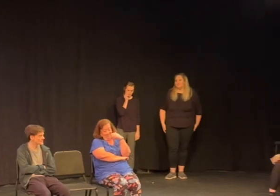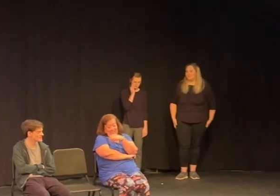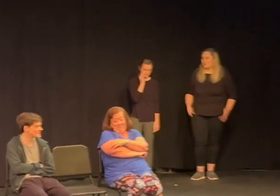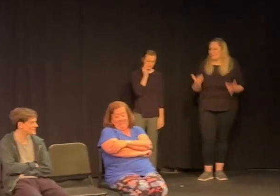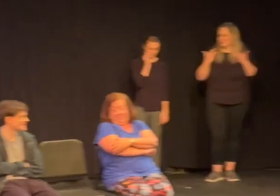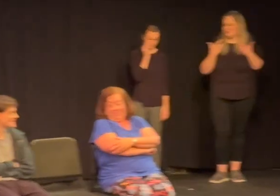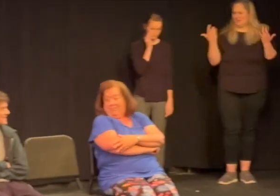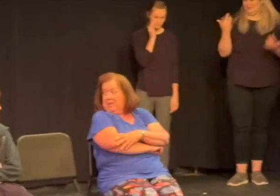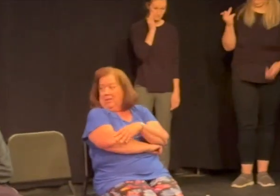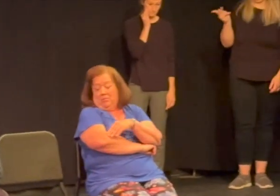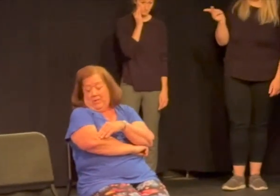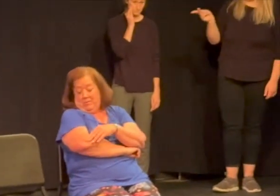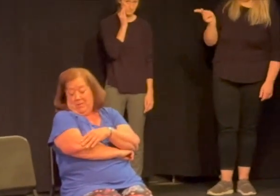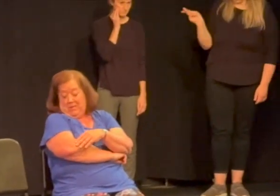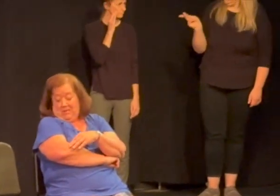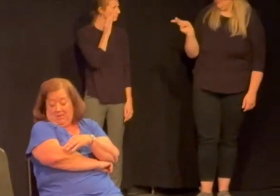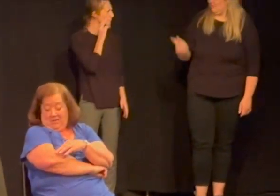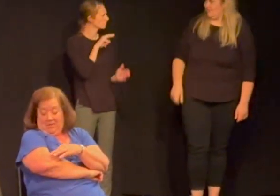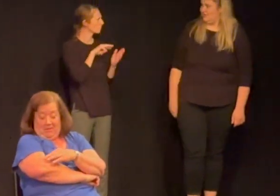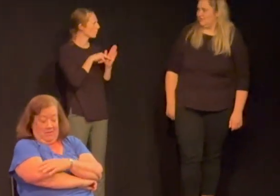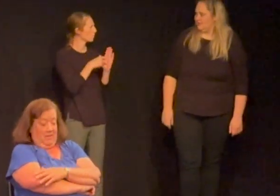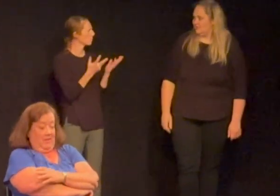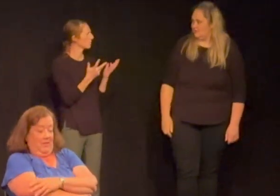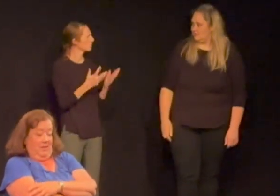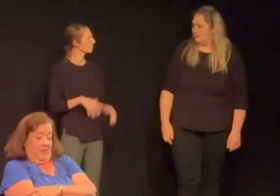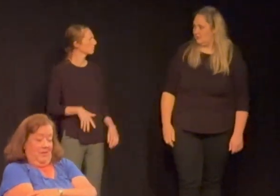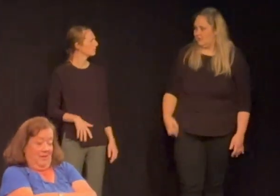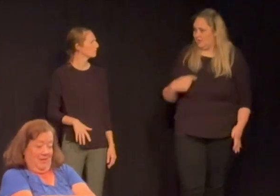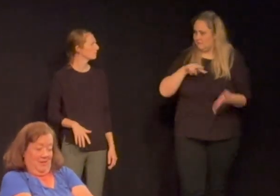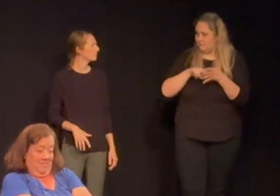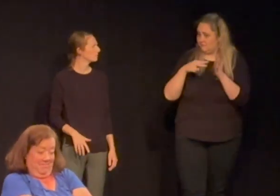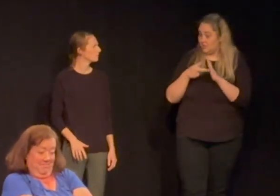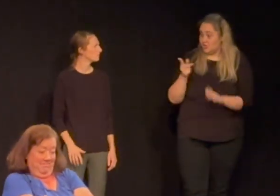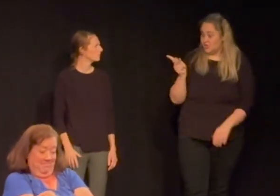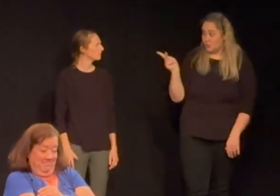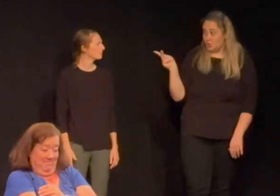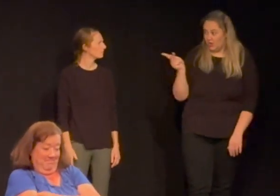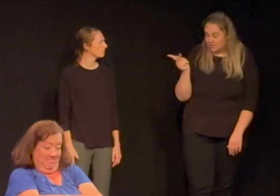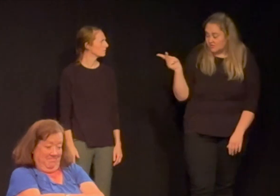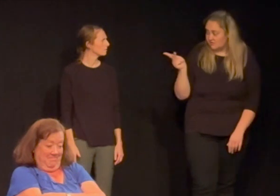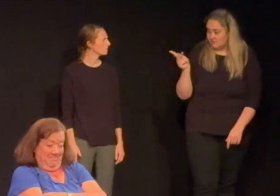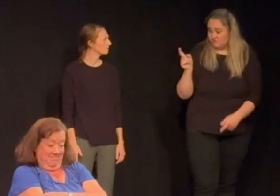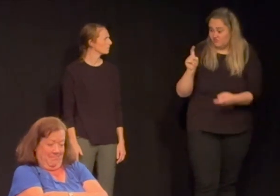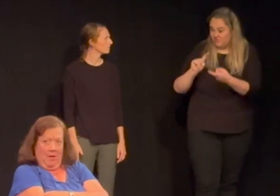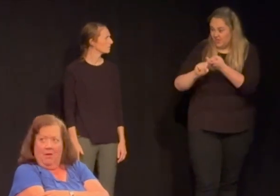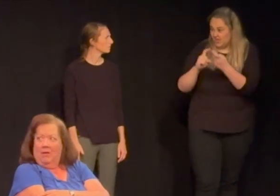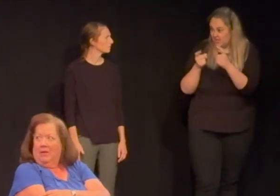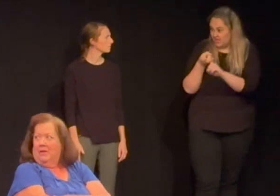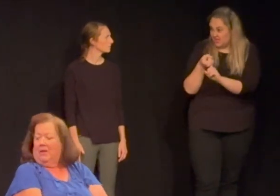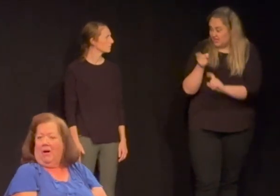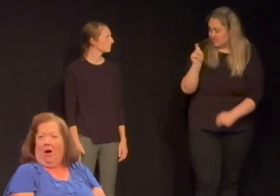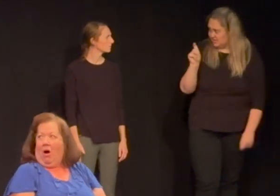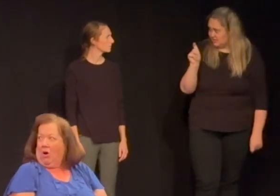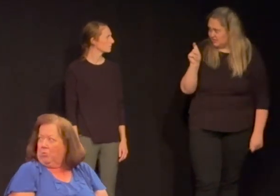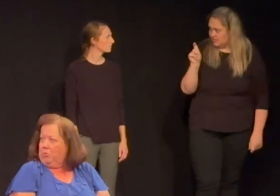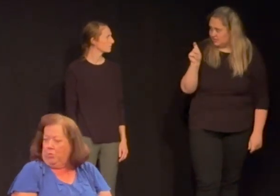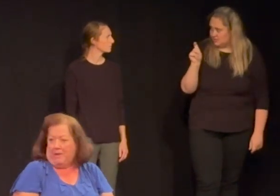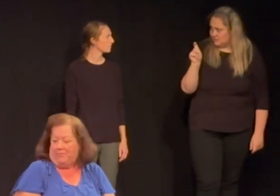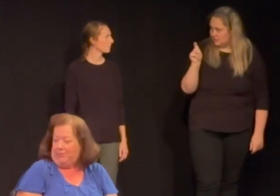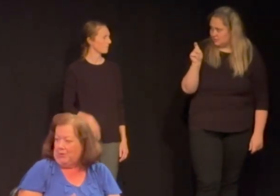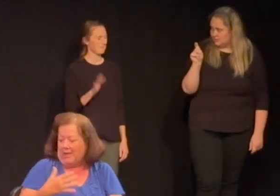Deal with you two. What do you mean? Well, I mean, are you even friends?